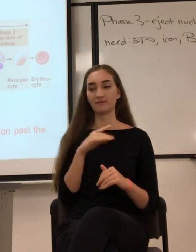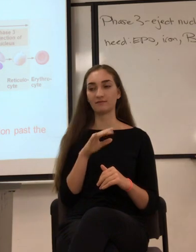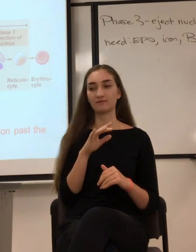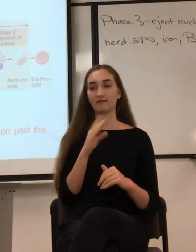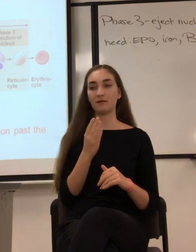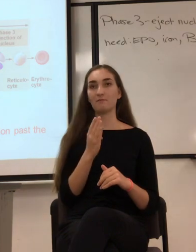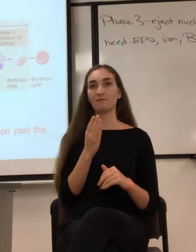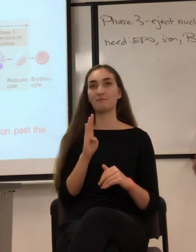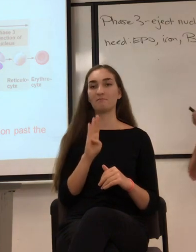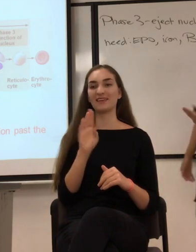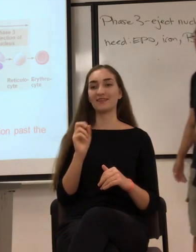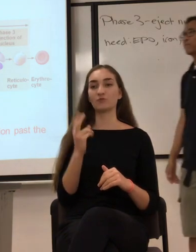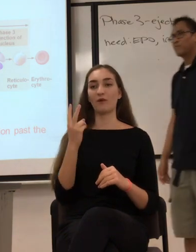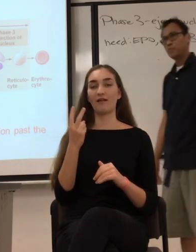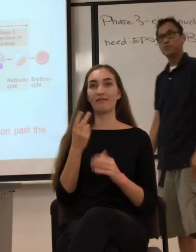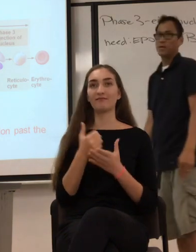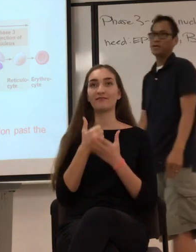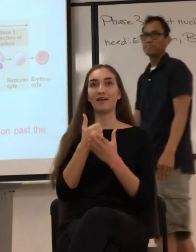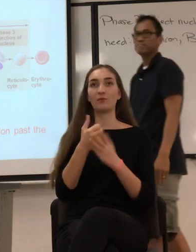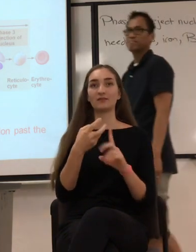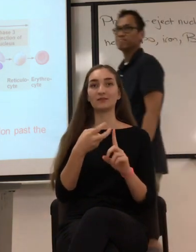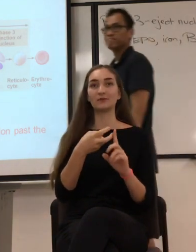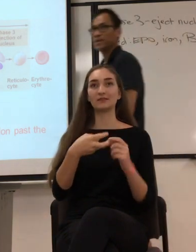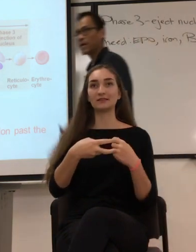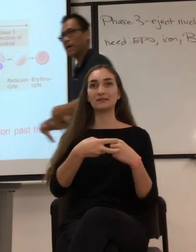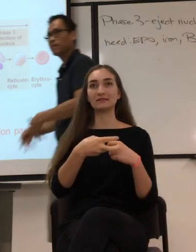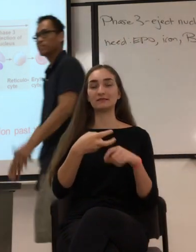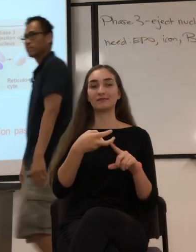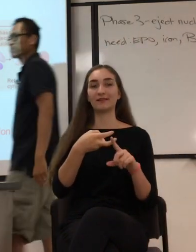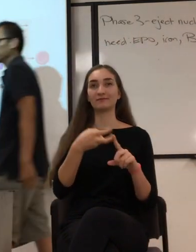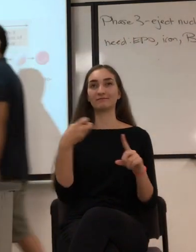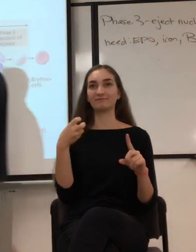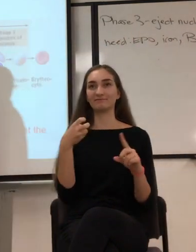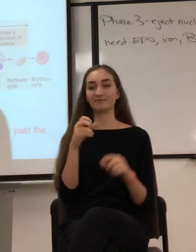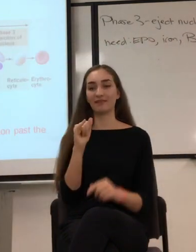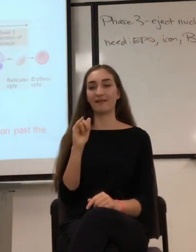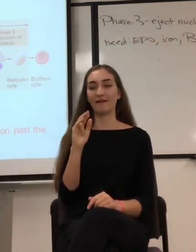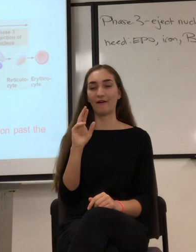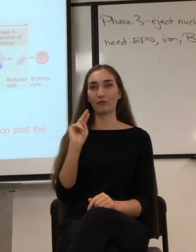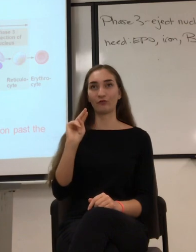B12 helps you extract iron from the fujui in the gut.